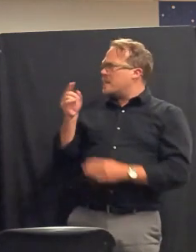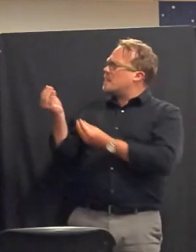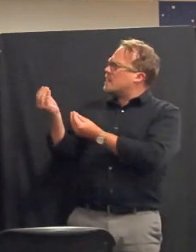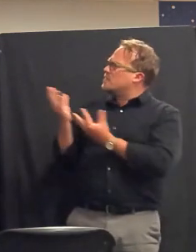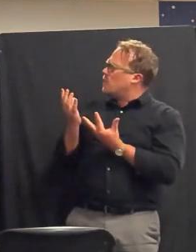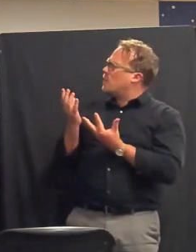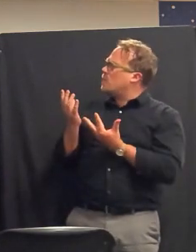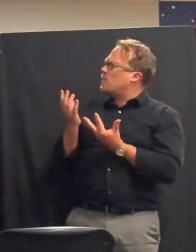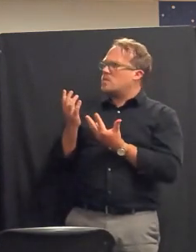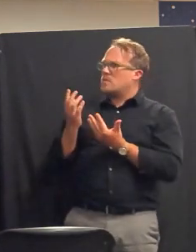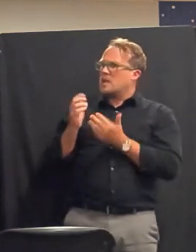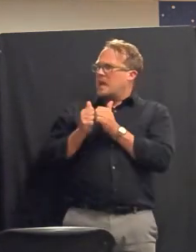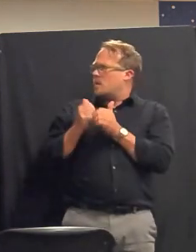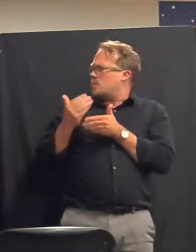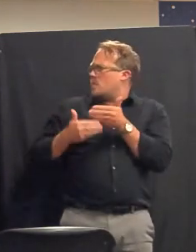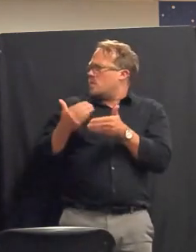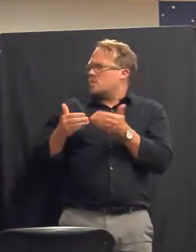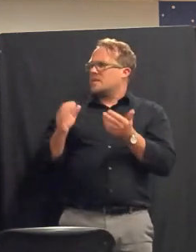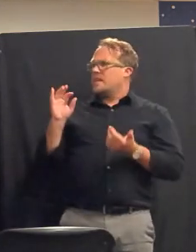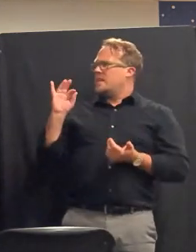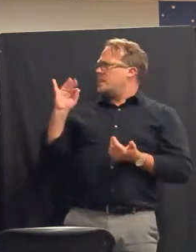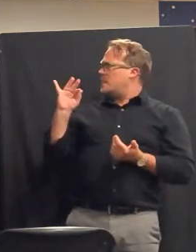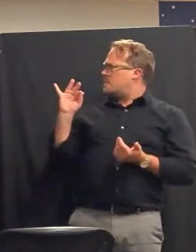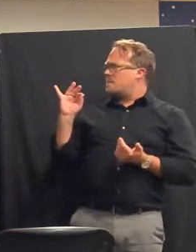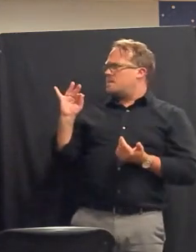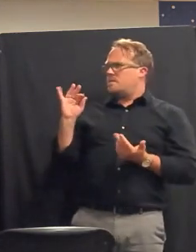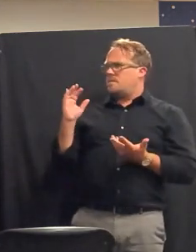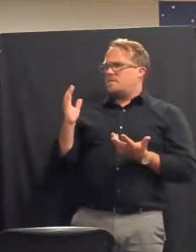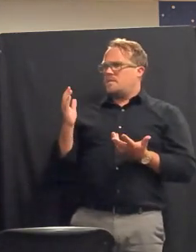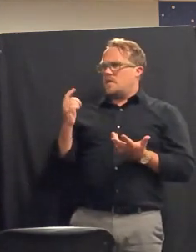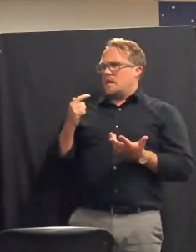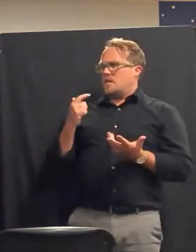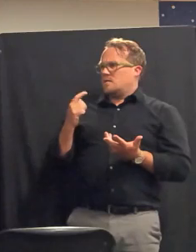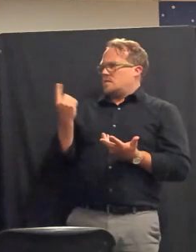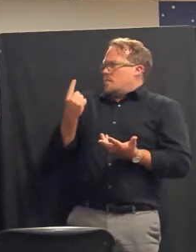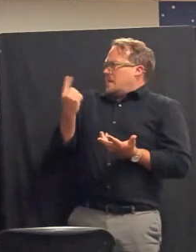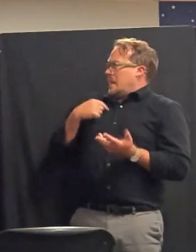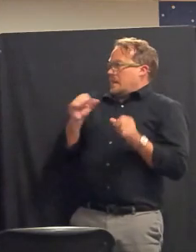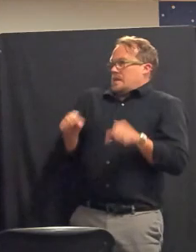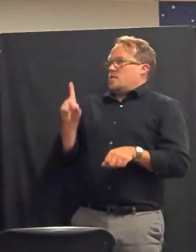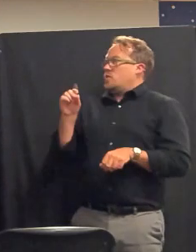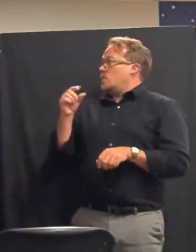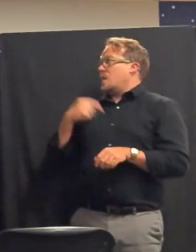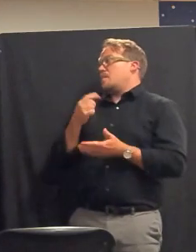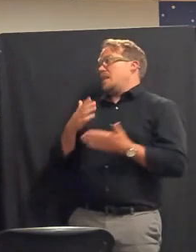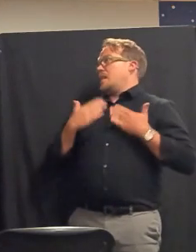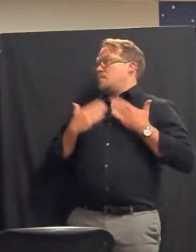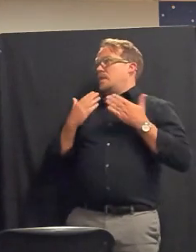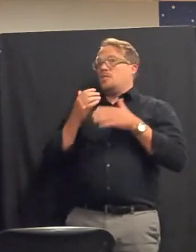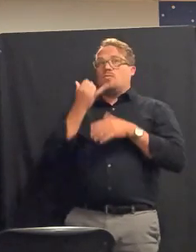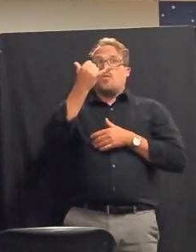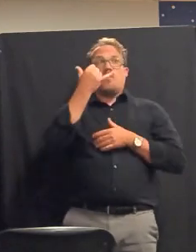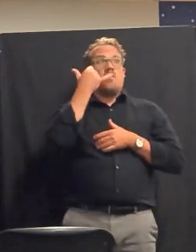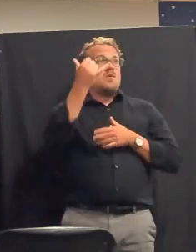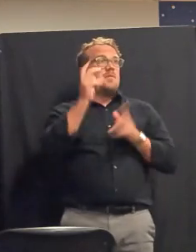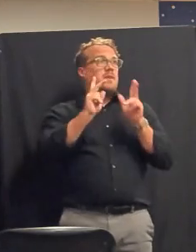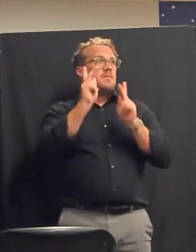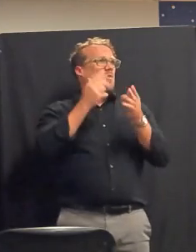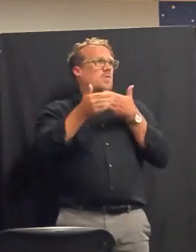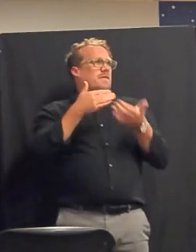posted, if there are things, I'm happy to help make phone calls or whatever, I can